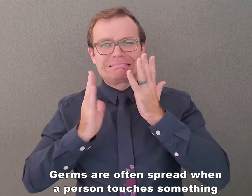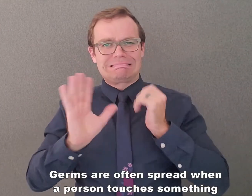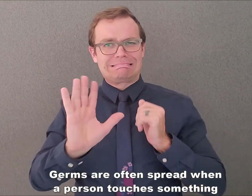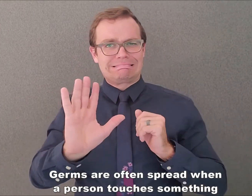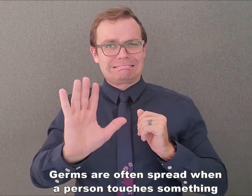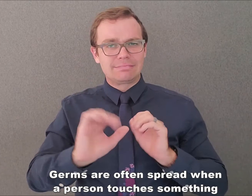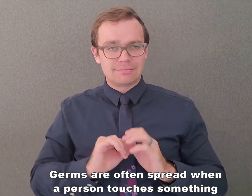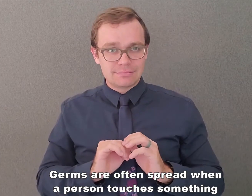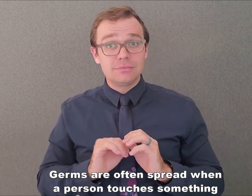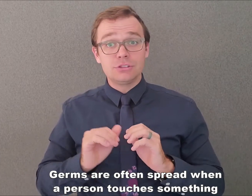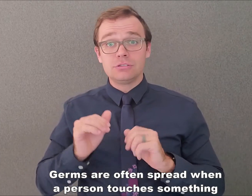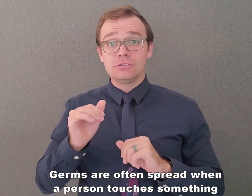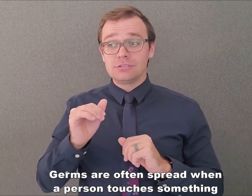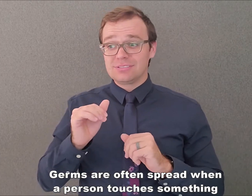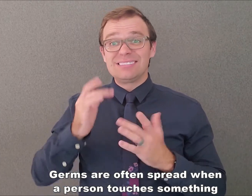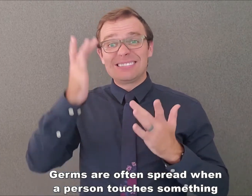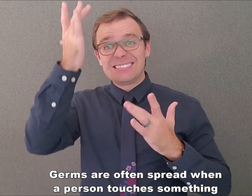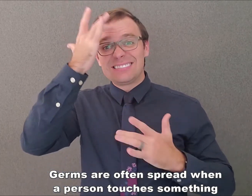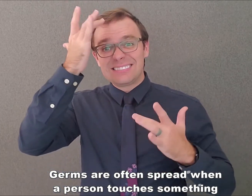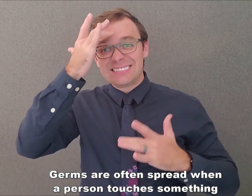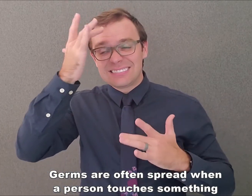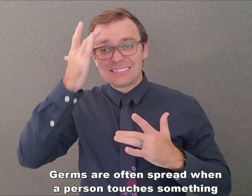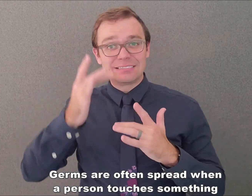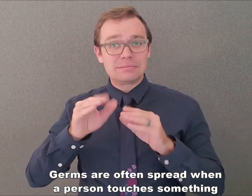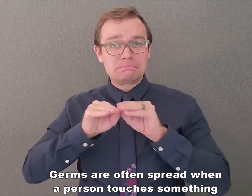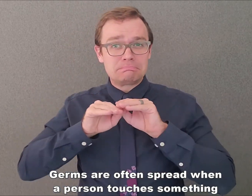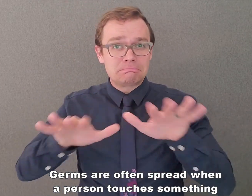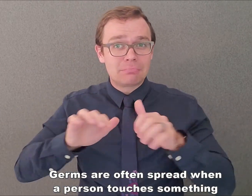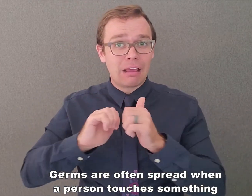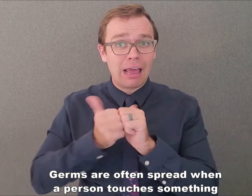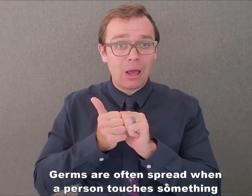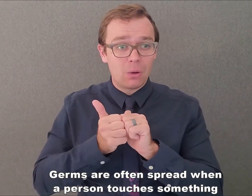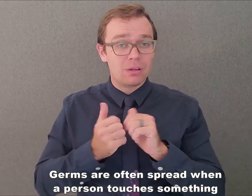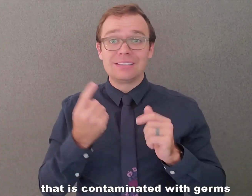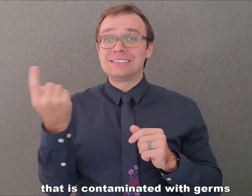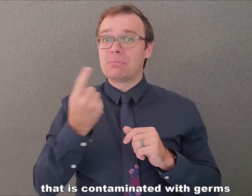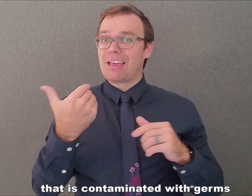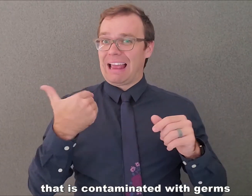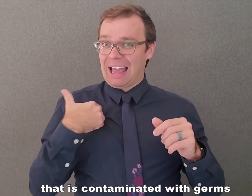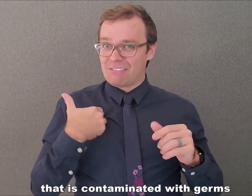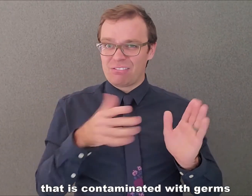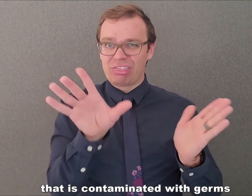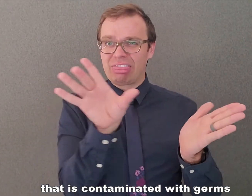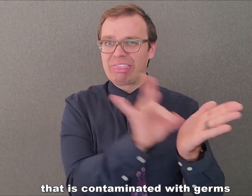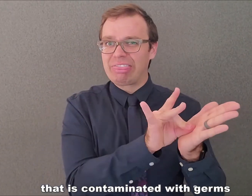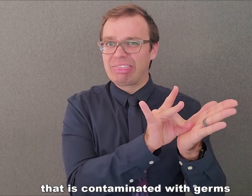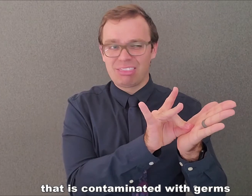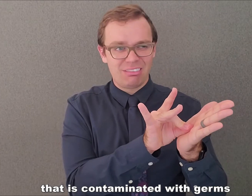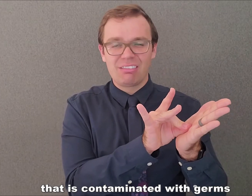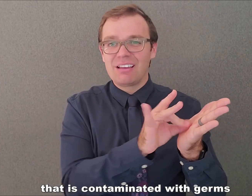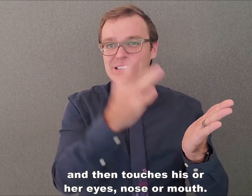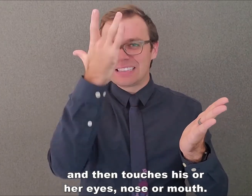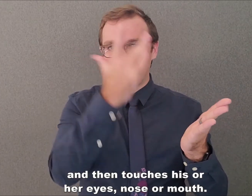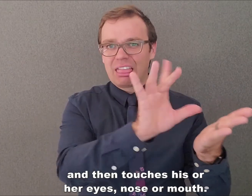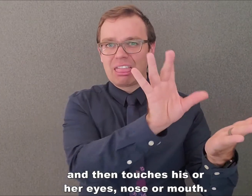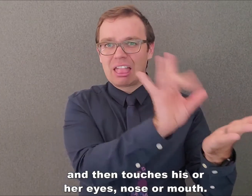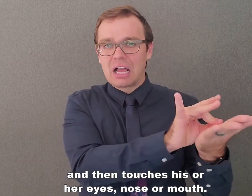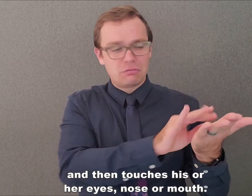Germs are often spread when a person touches something that is contaminated with germs and then touches his or